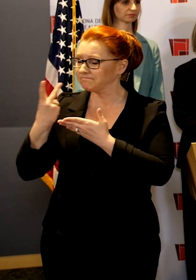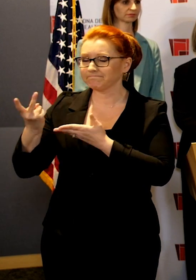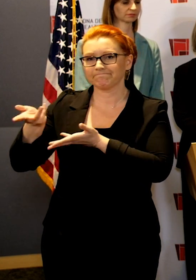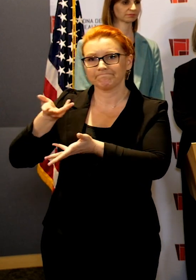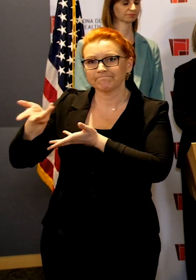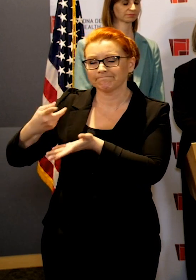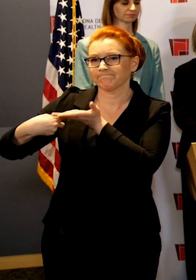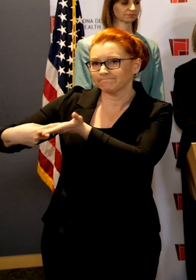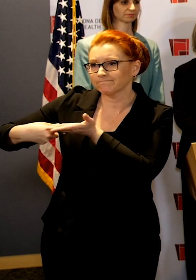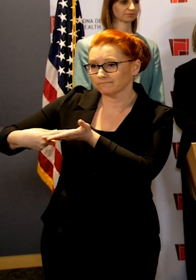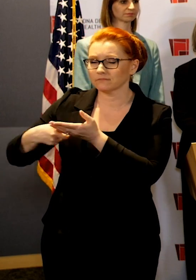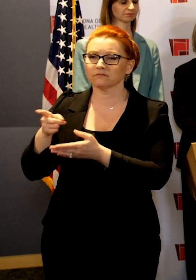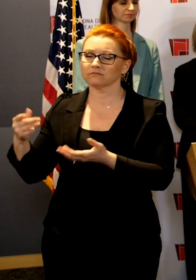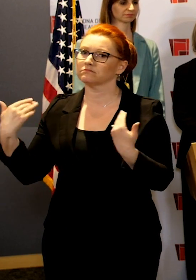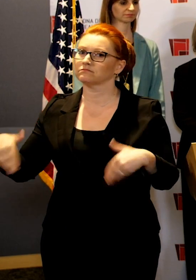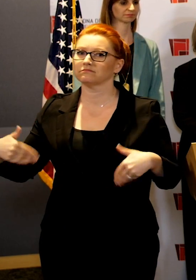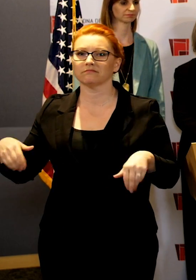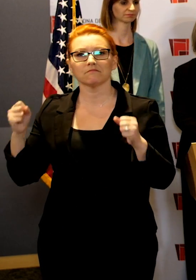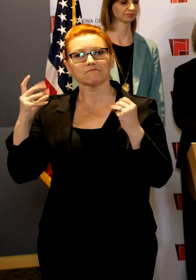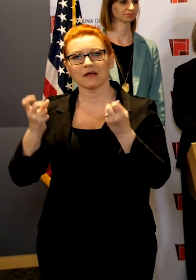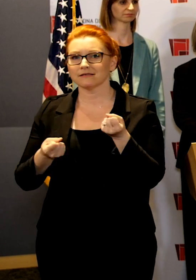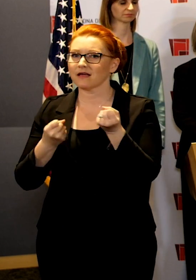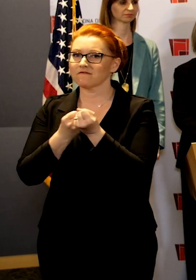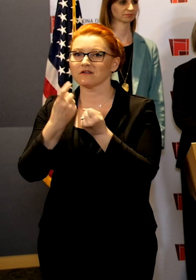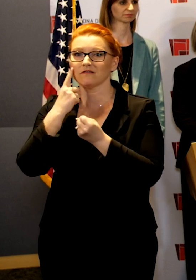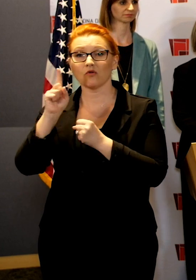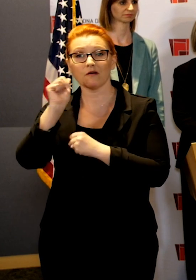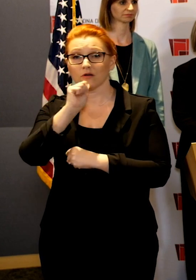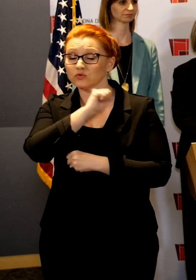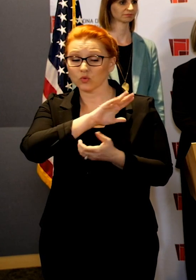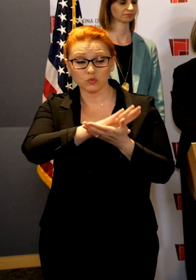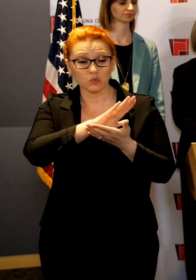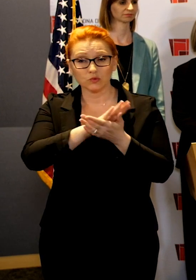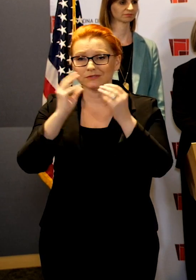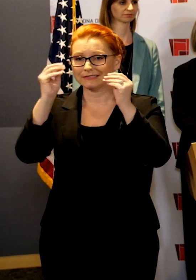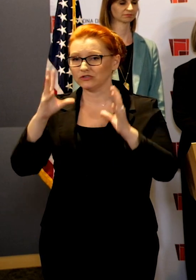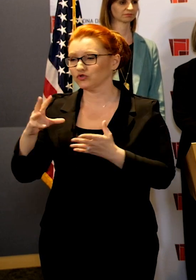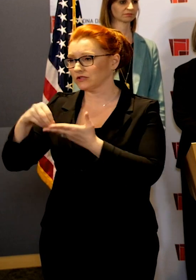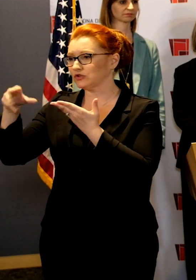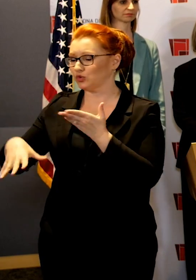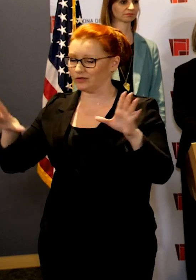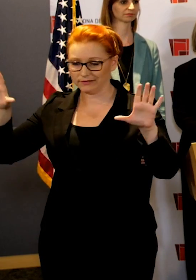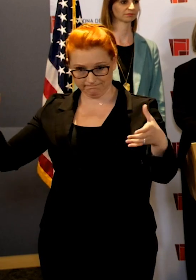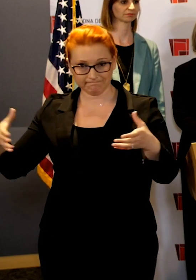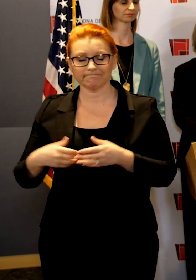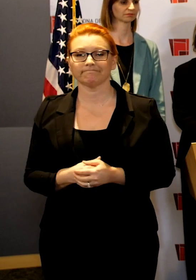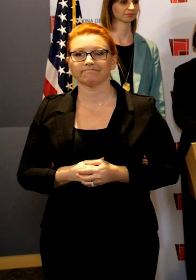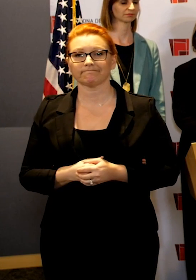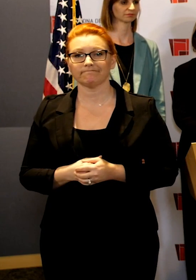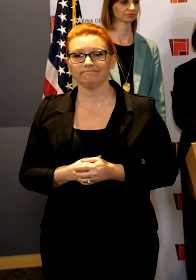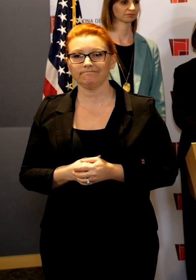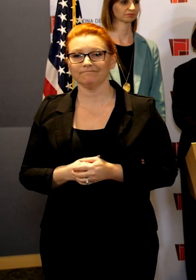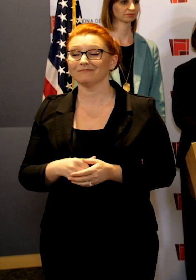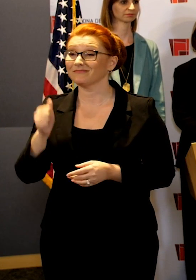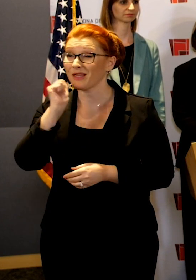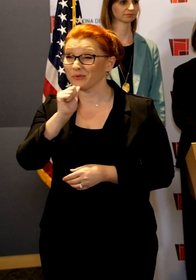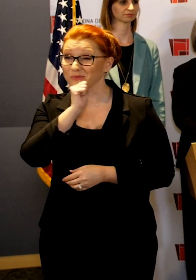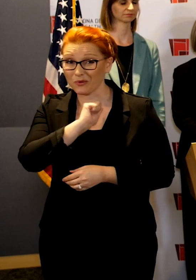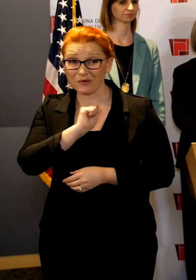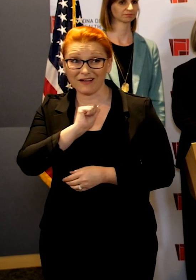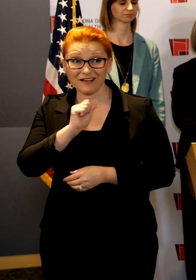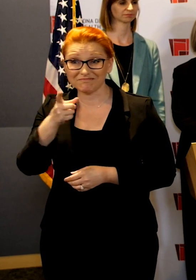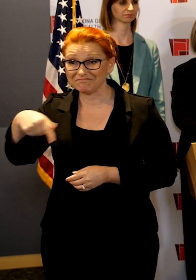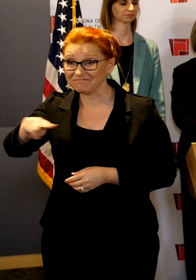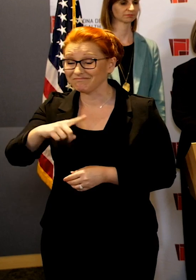been an incredible advocate for Arizona schools, teachers, and students. Arizona is lucky to have